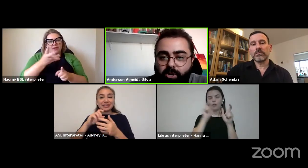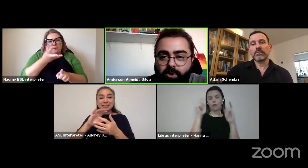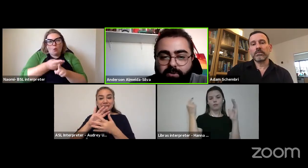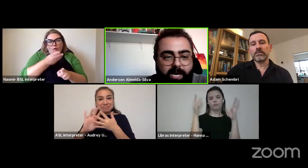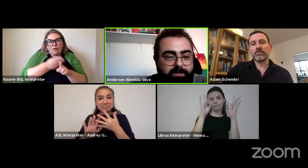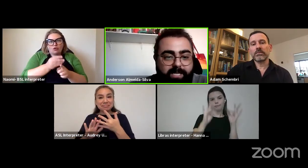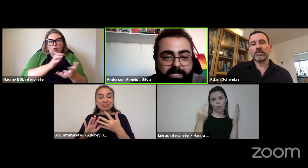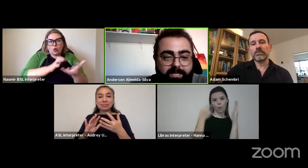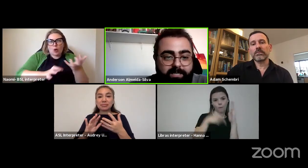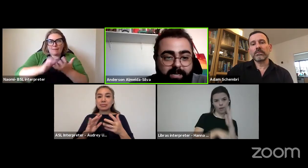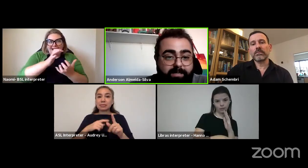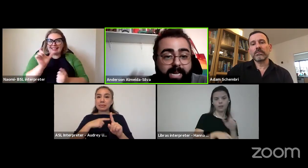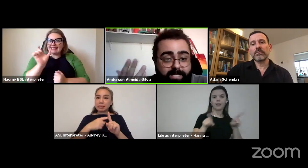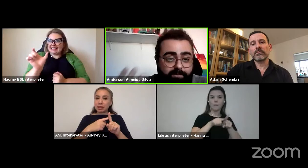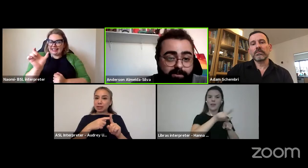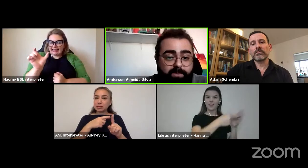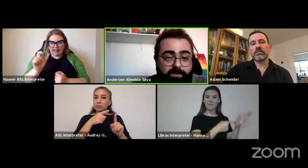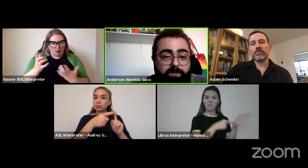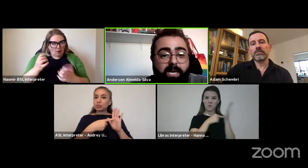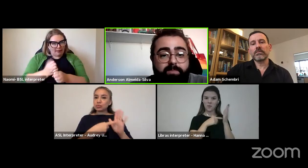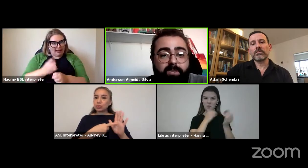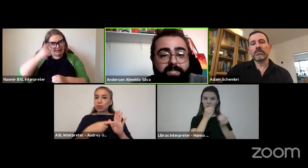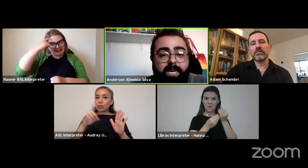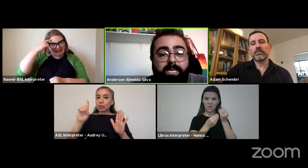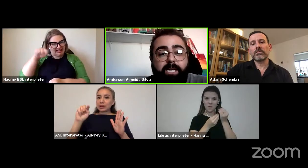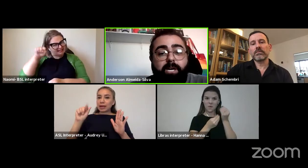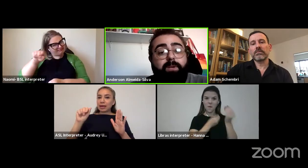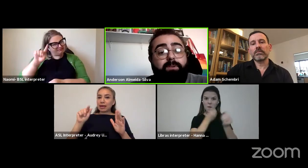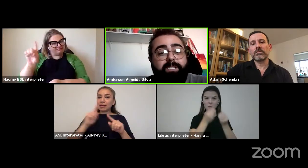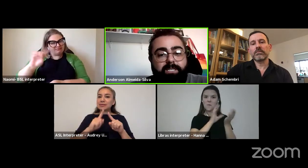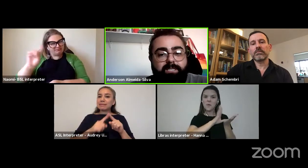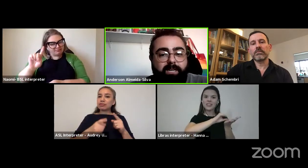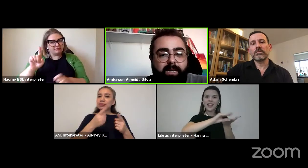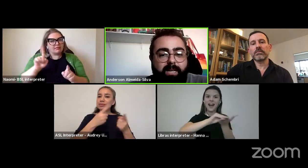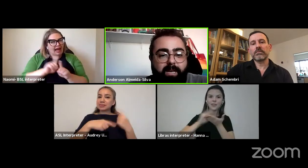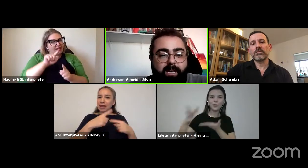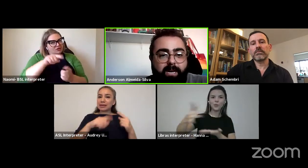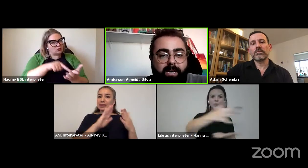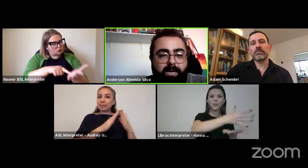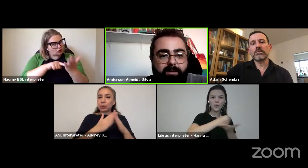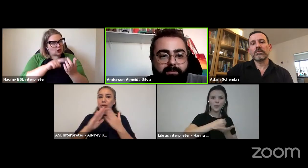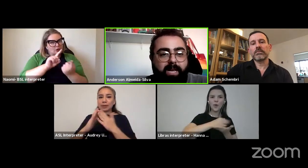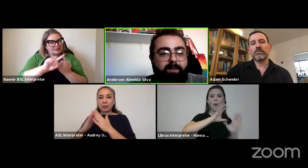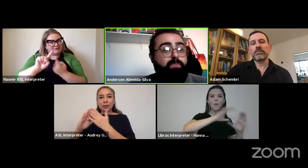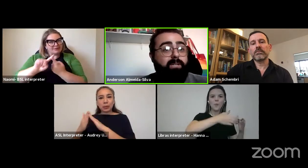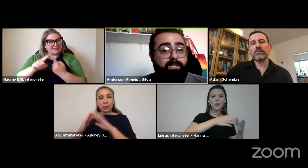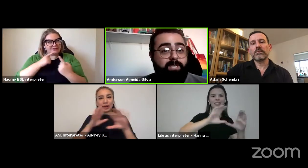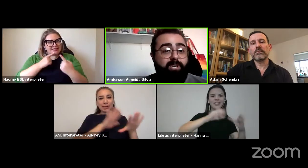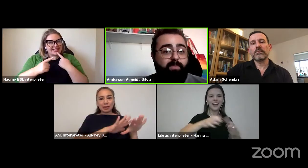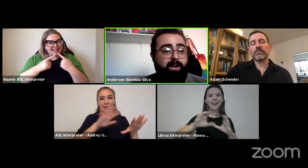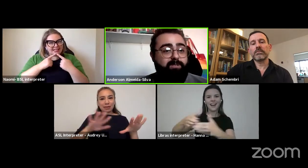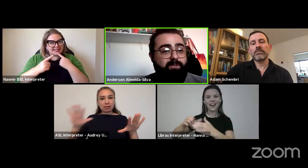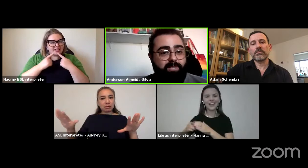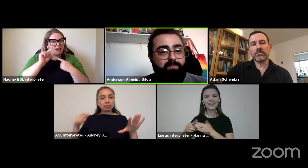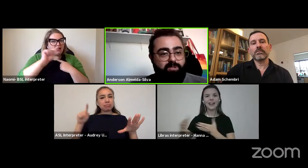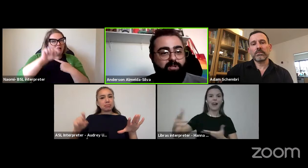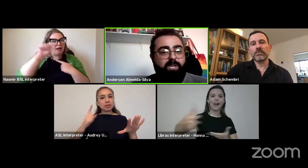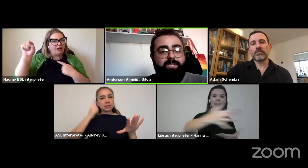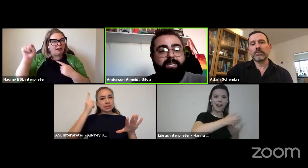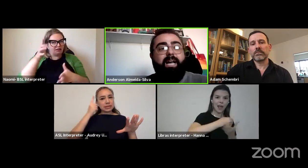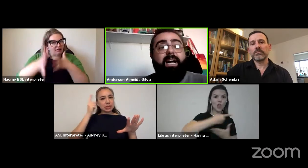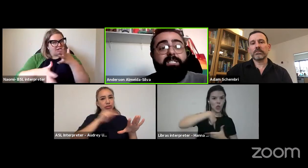you showed how these data from different types of signing communities have to be considered, but also